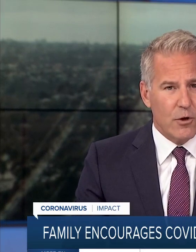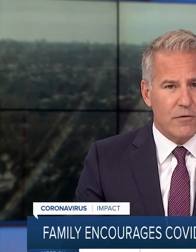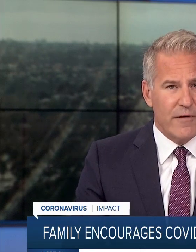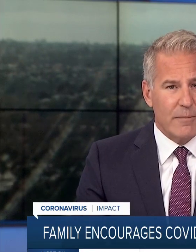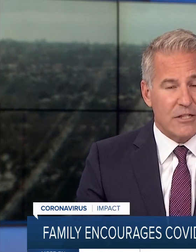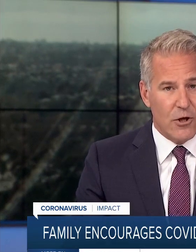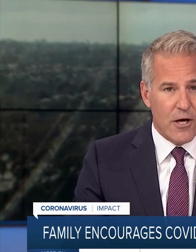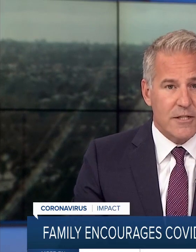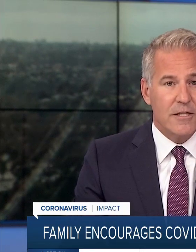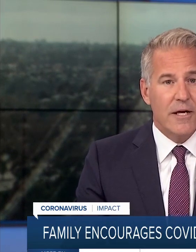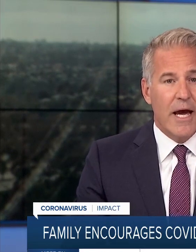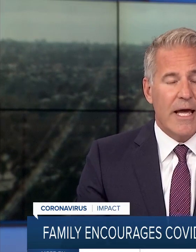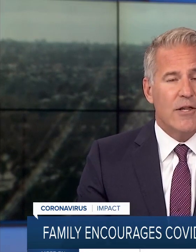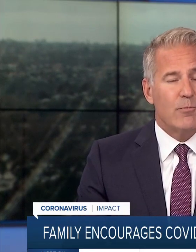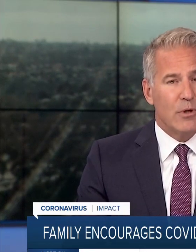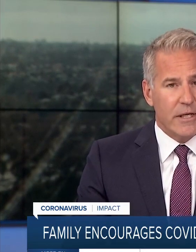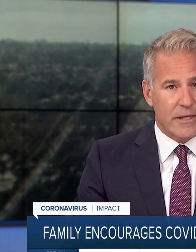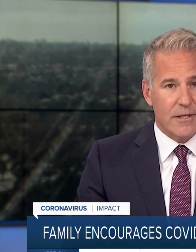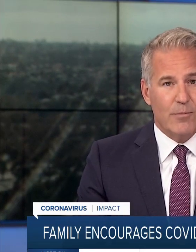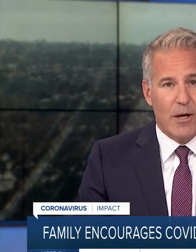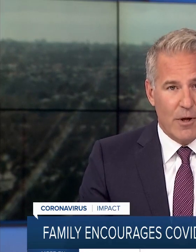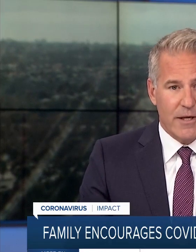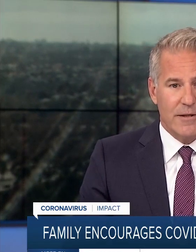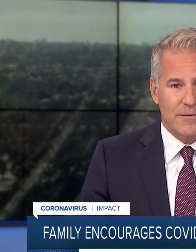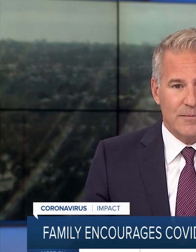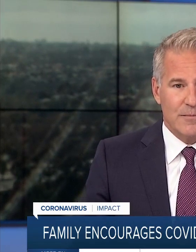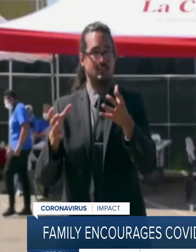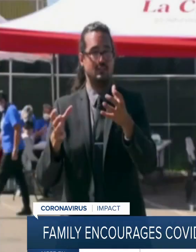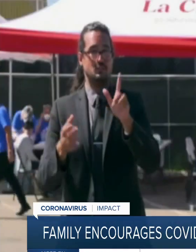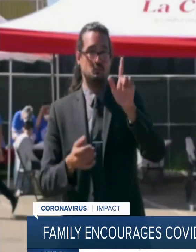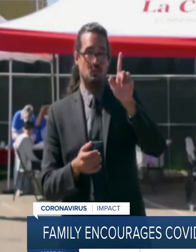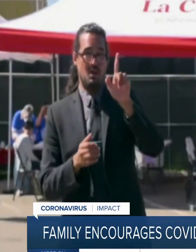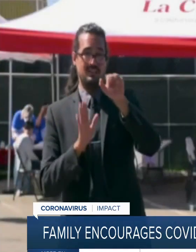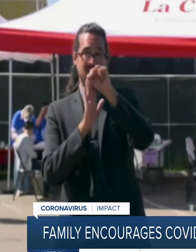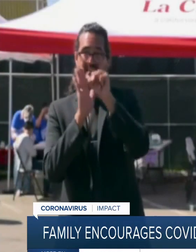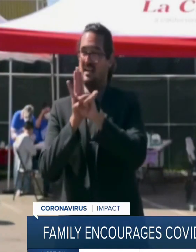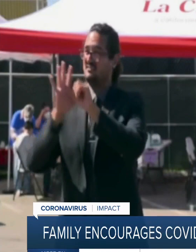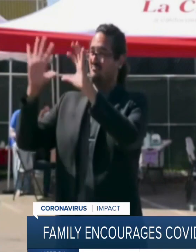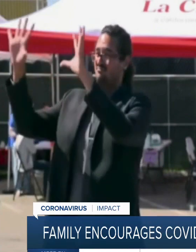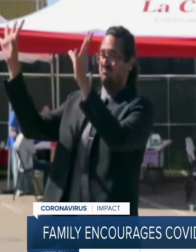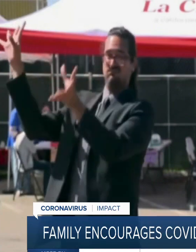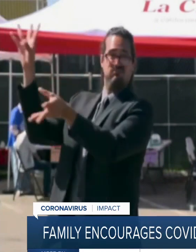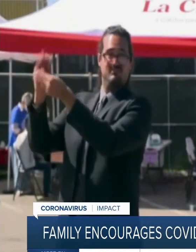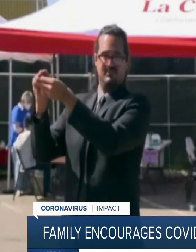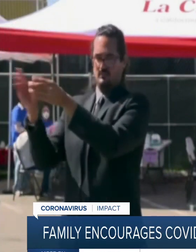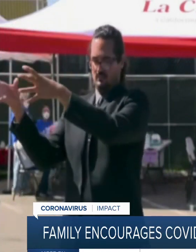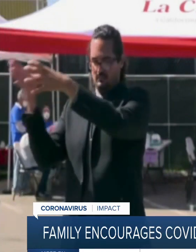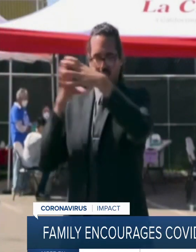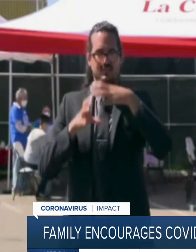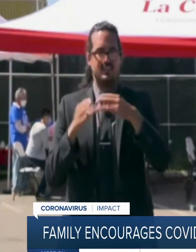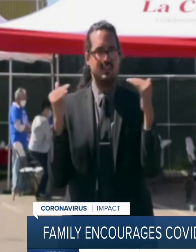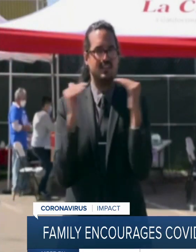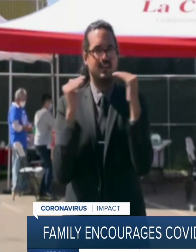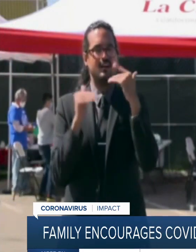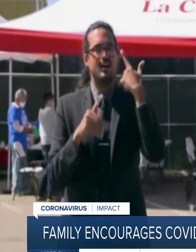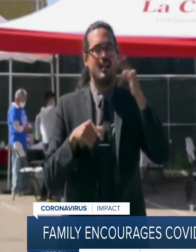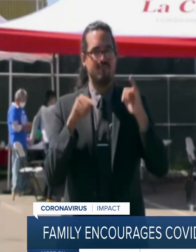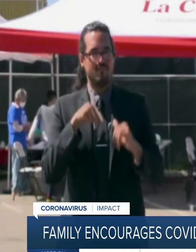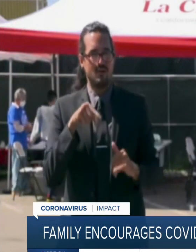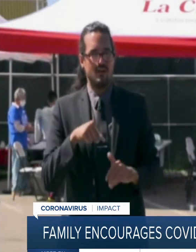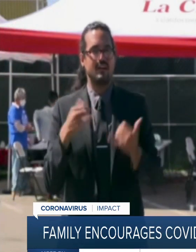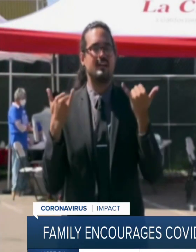story of a local family's loss and their plea to the public. We have broken now 80% of